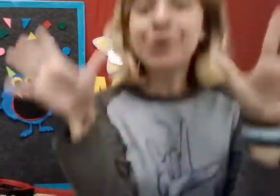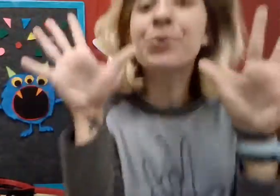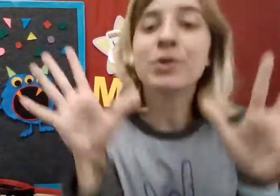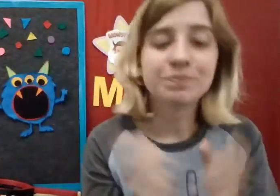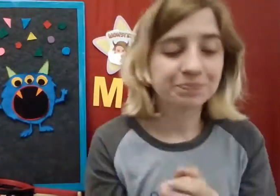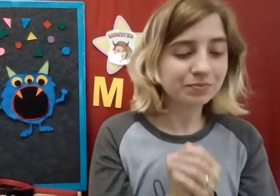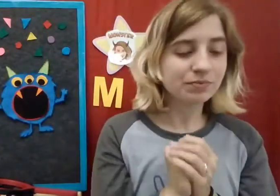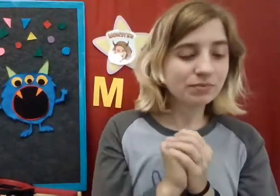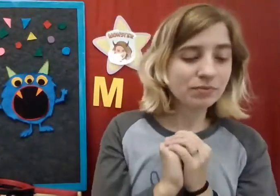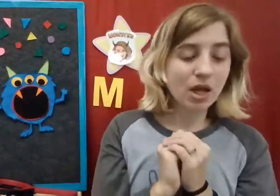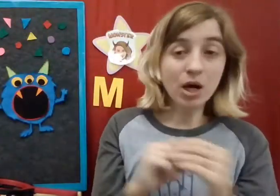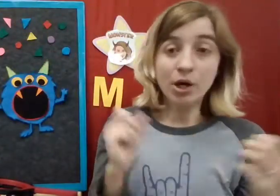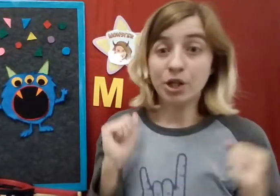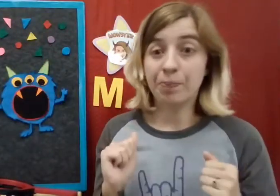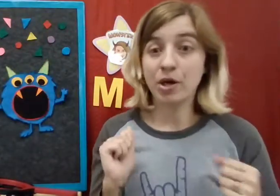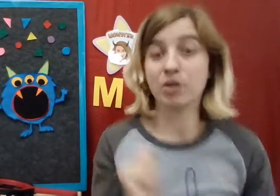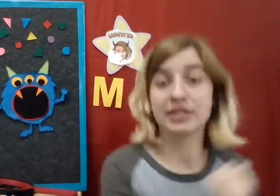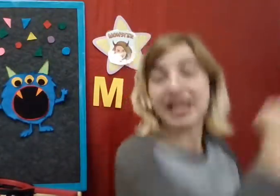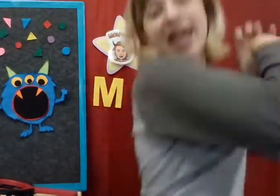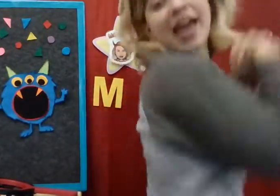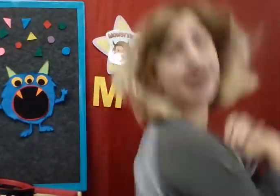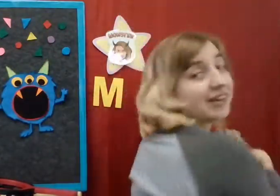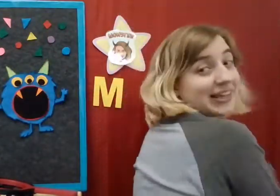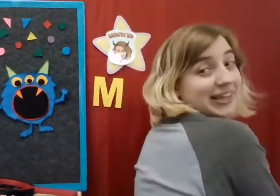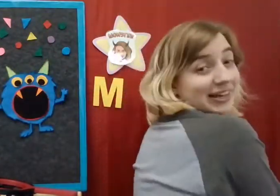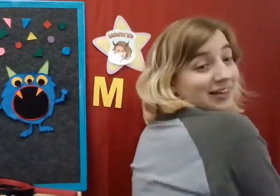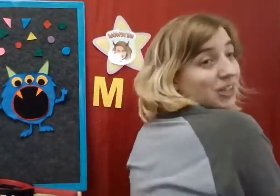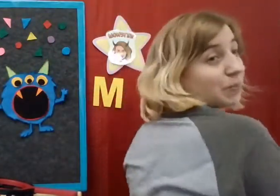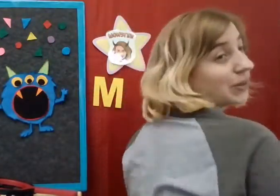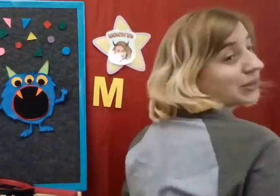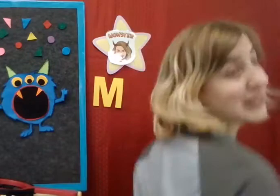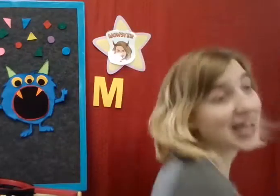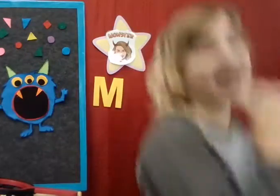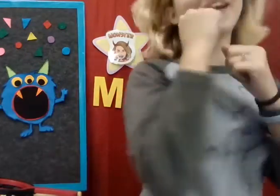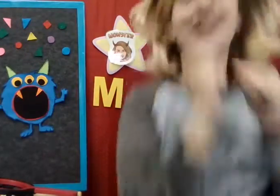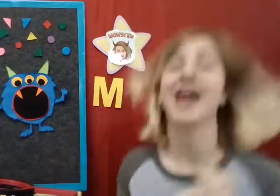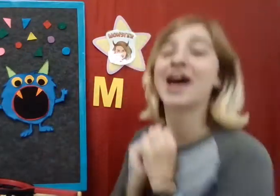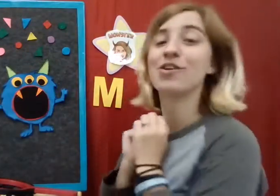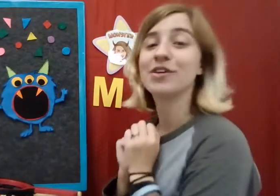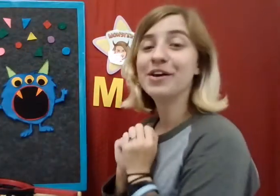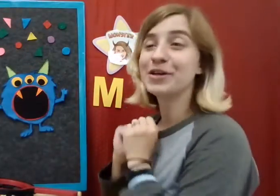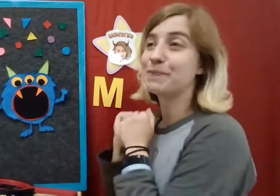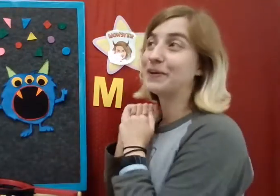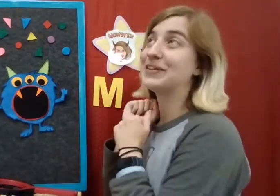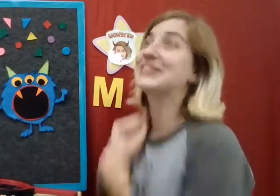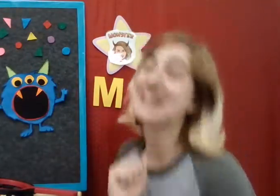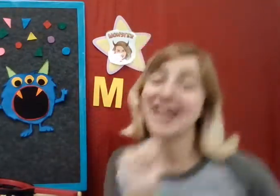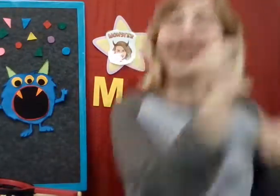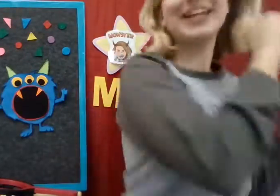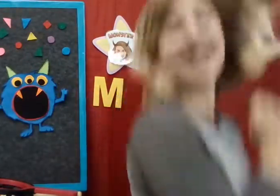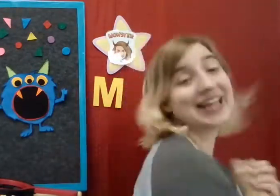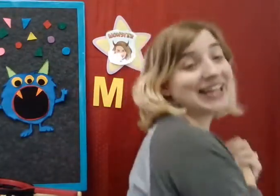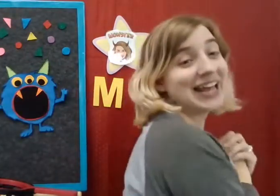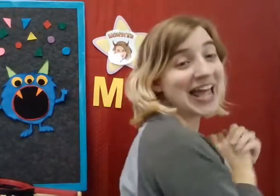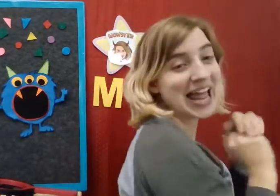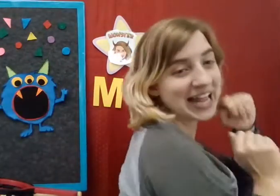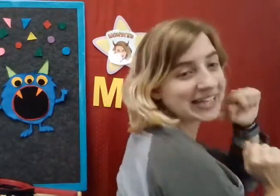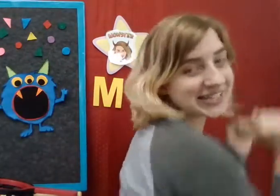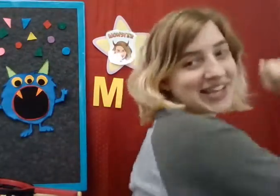Boo! You put your tail in, you put your tail out. You put your tail in and you shake